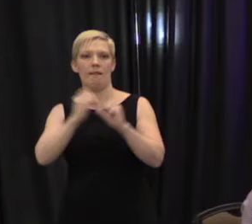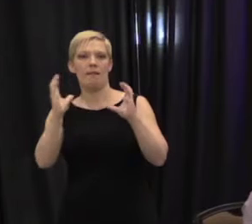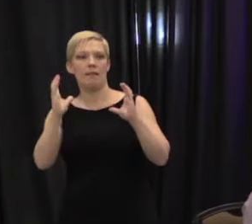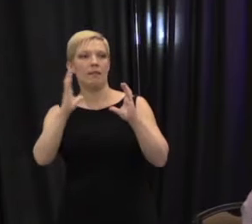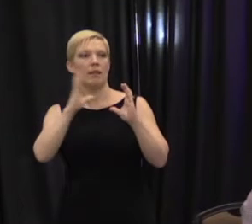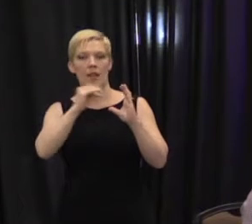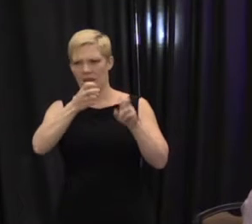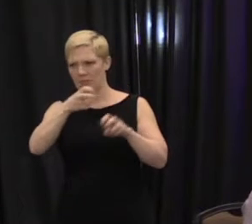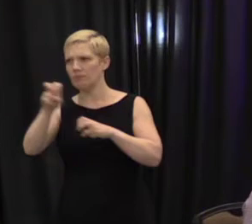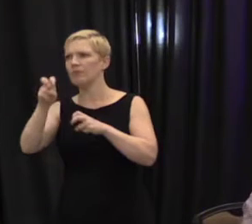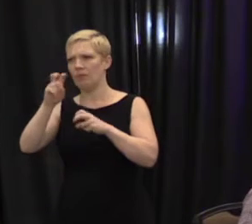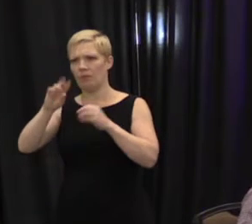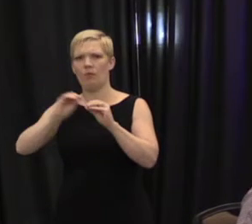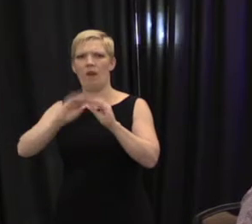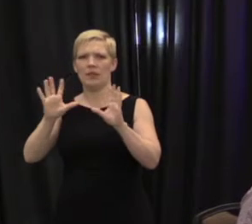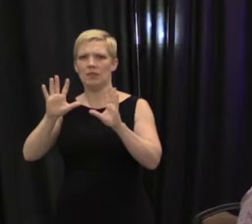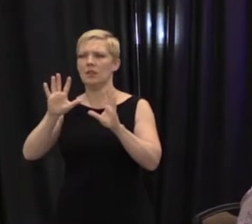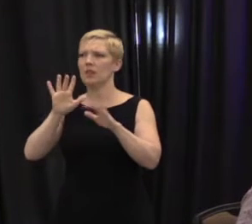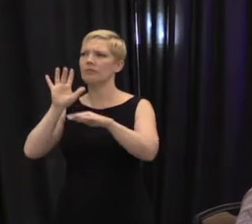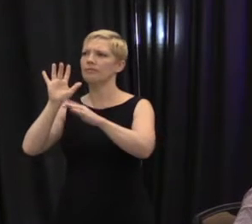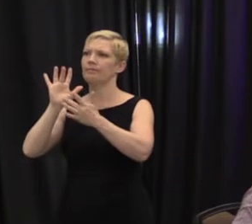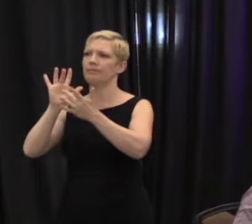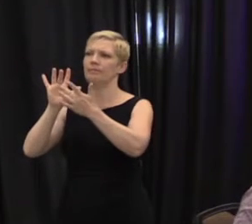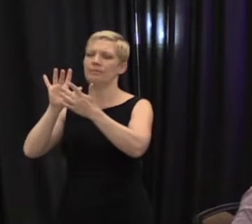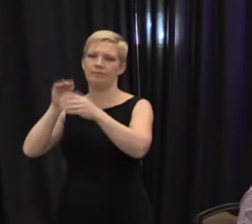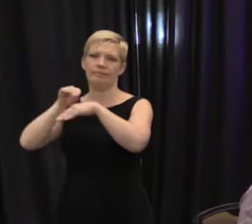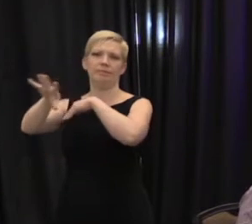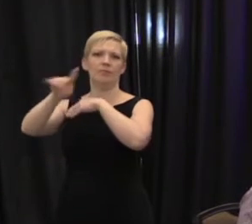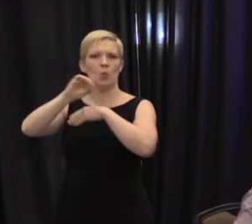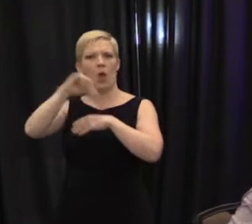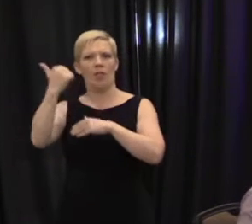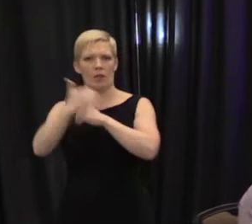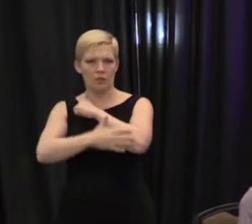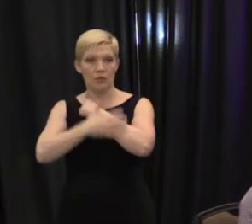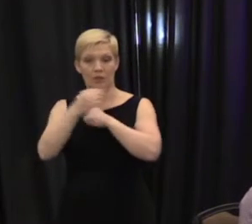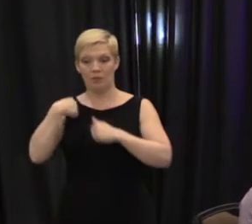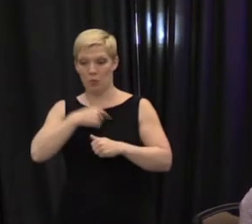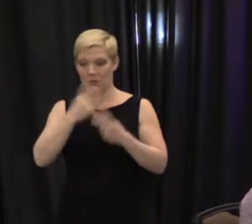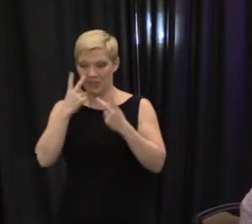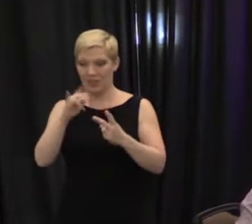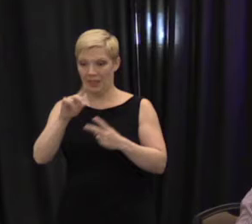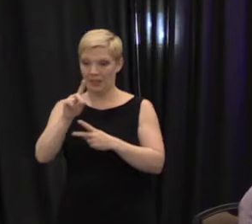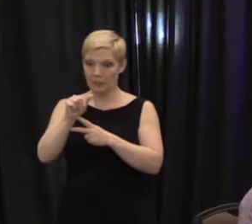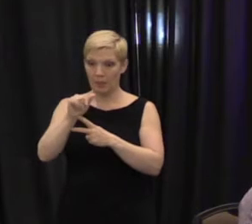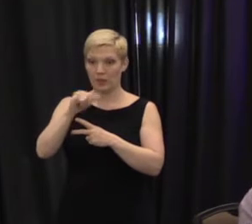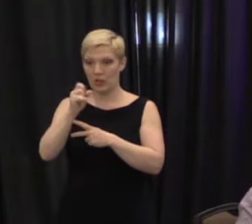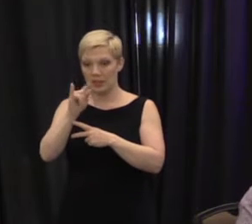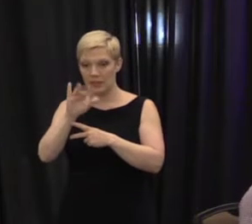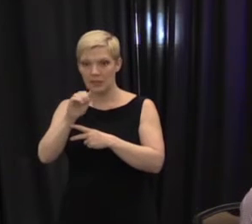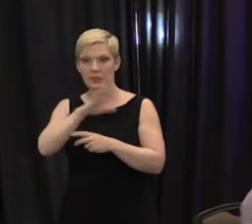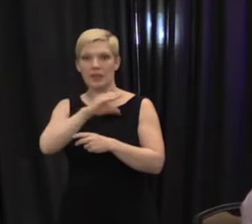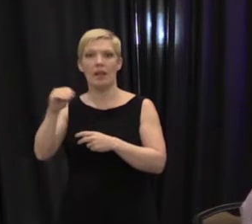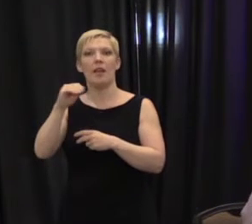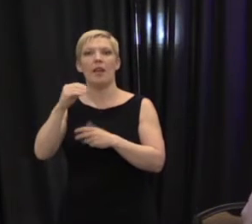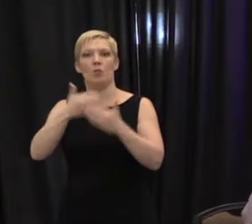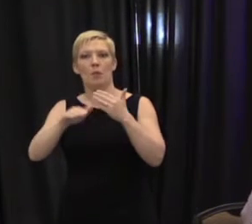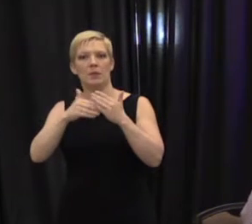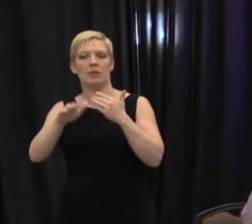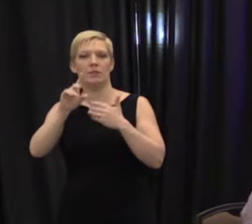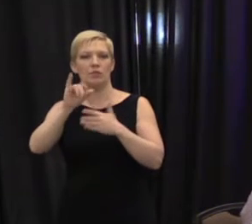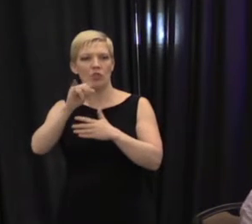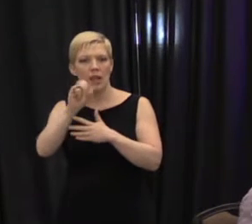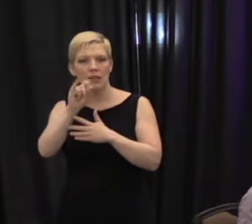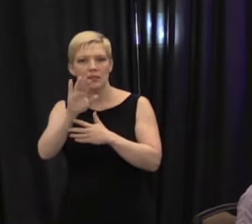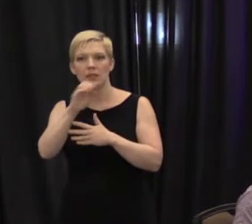over into other countries, when we think about like the intersections of reproductive justice and disability justice, when we think about the ways trans communities